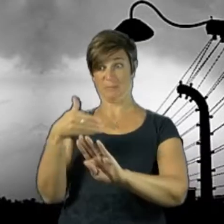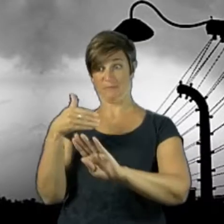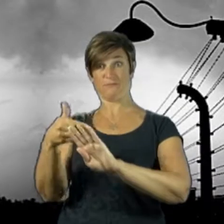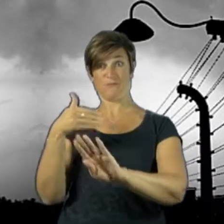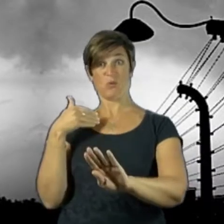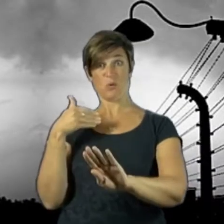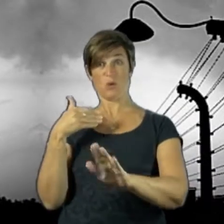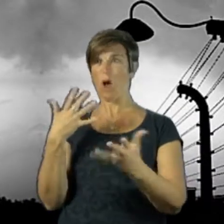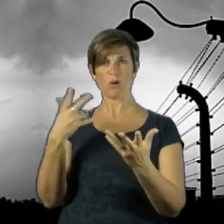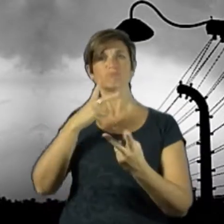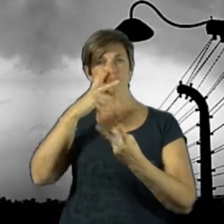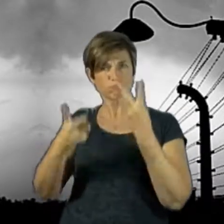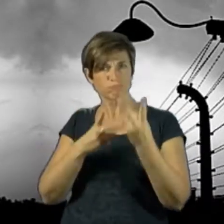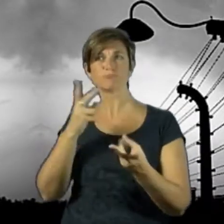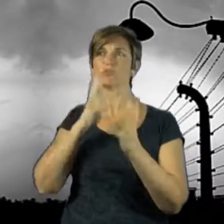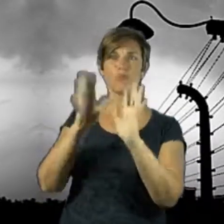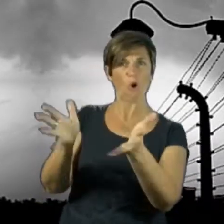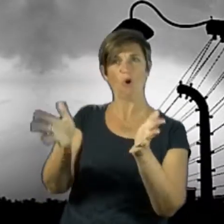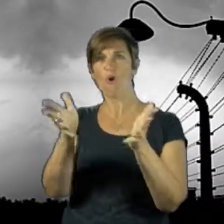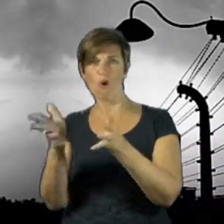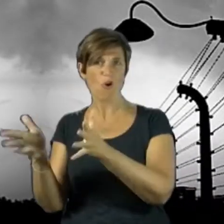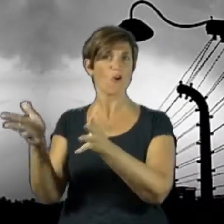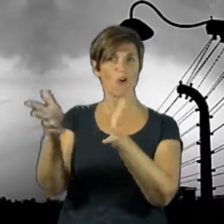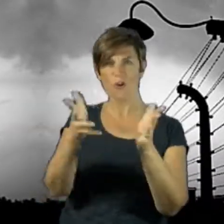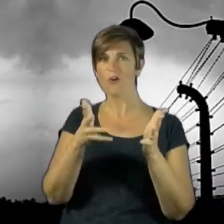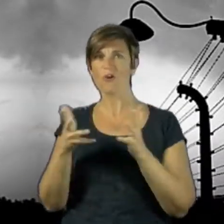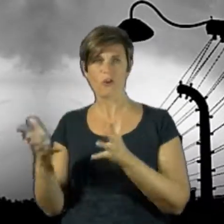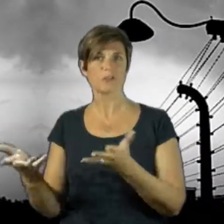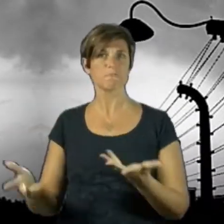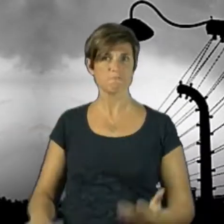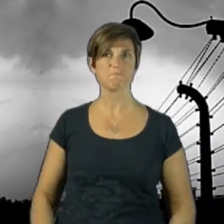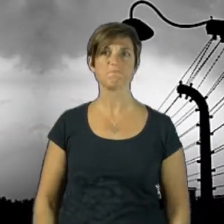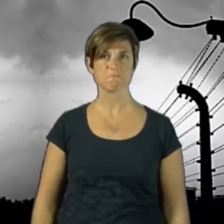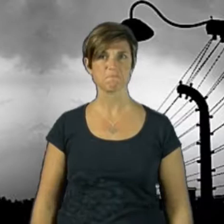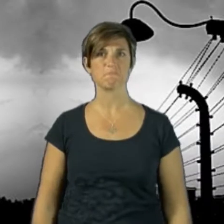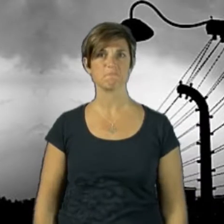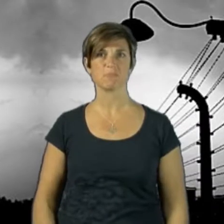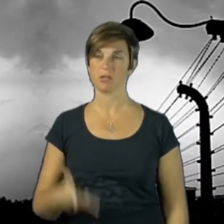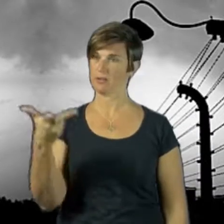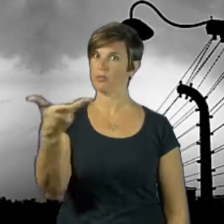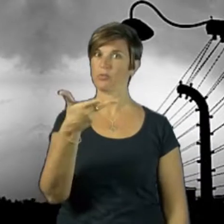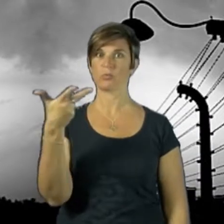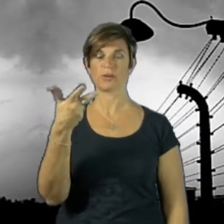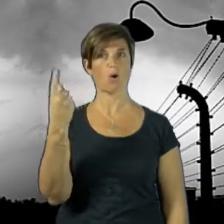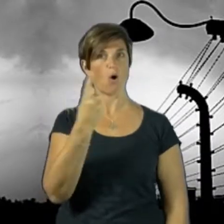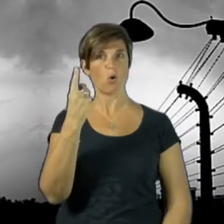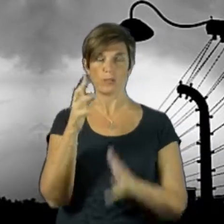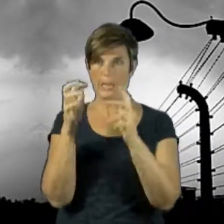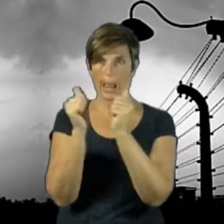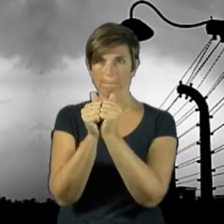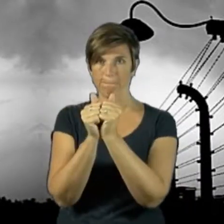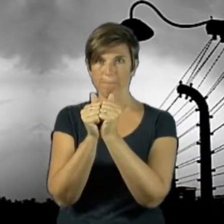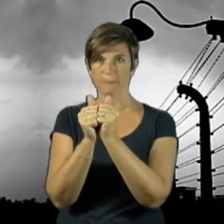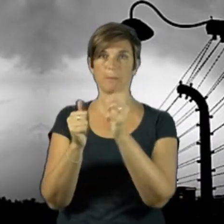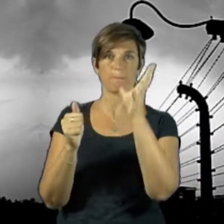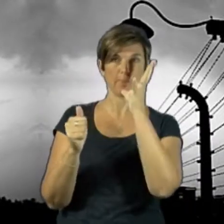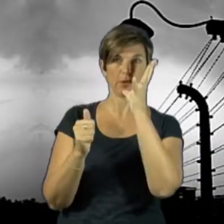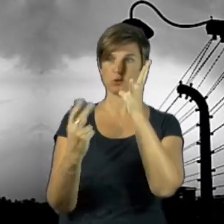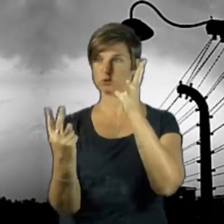Before that, we naturally saw each other regularly, and I talked with them. They were always together,